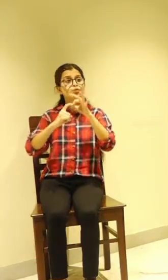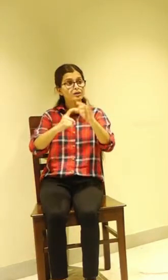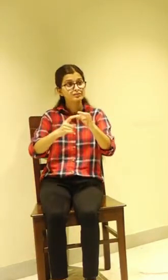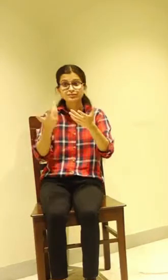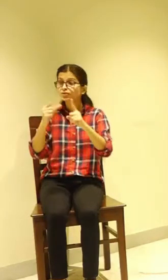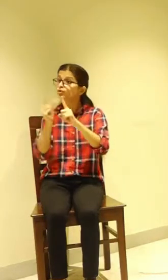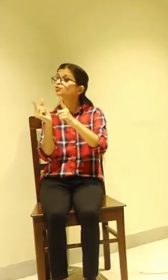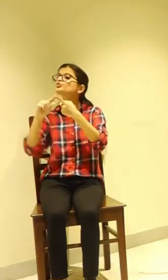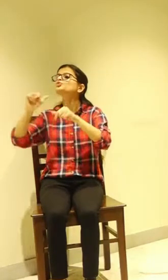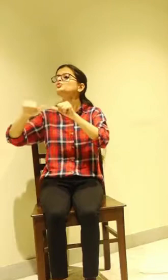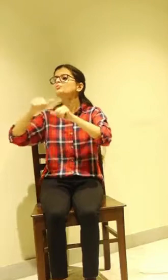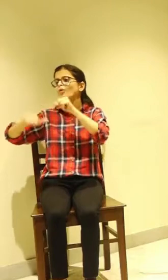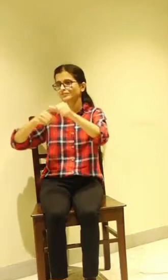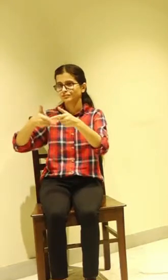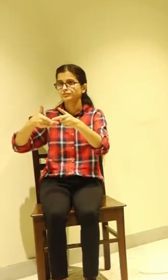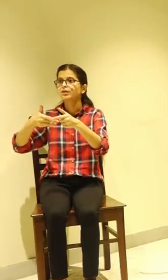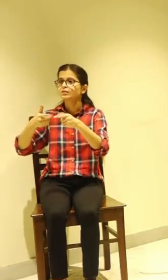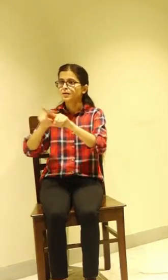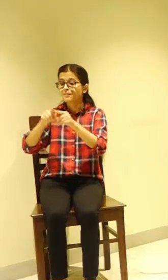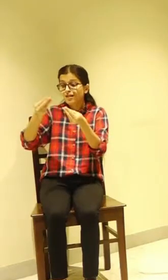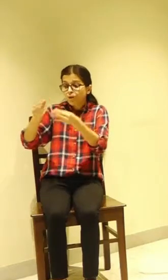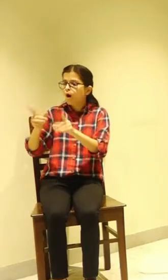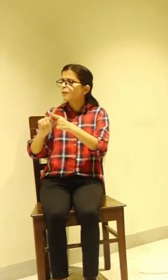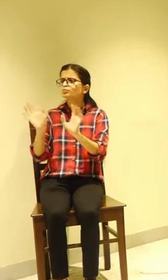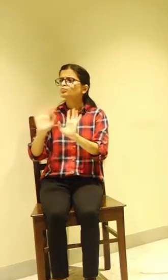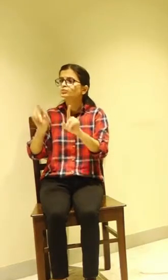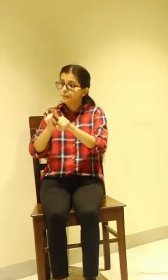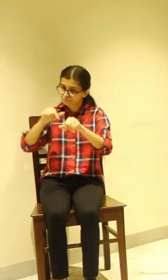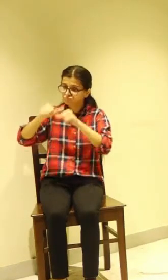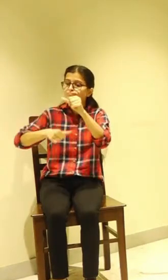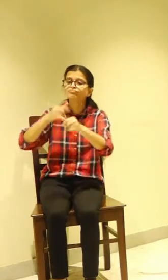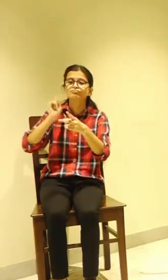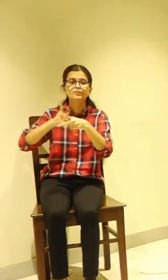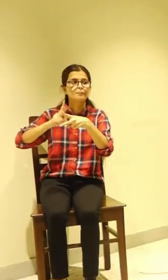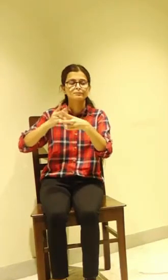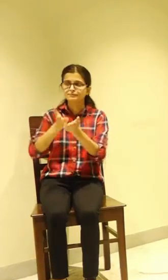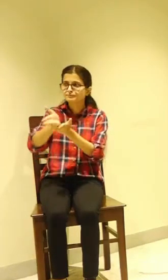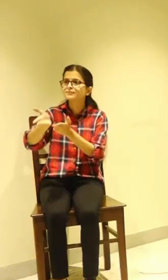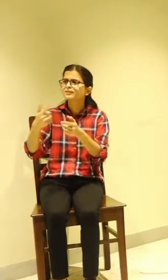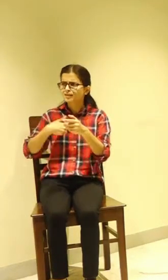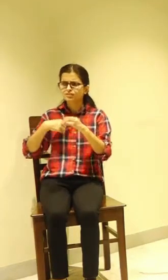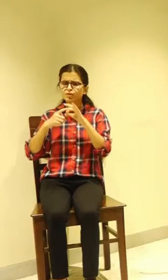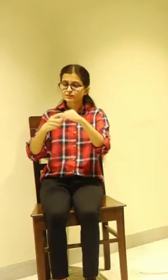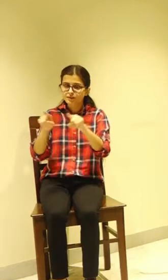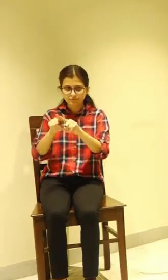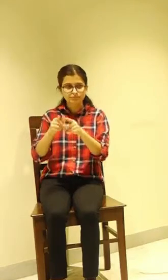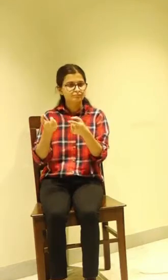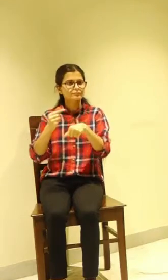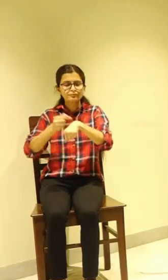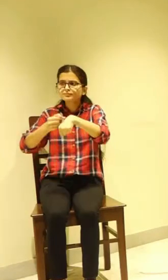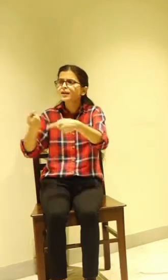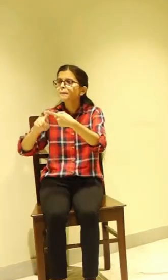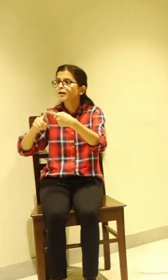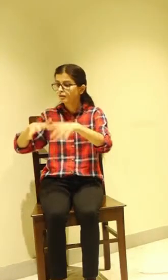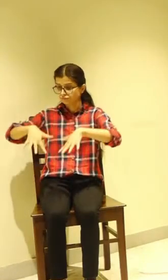whether due process is too loose a wording. And here the question might come up that perhaps the Constituent Assembly did not